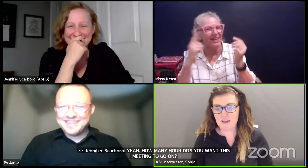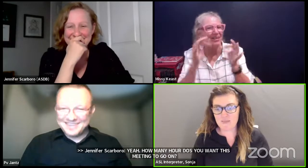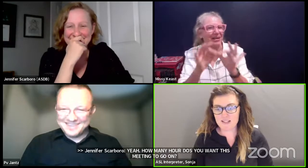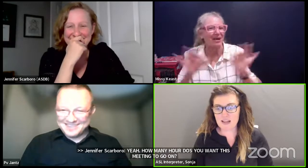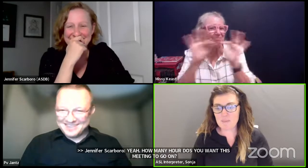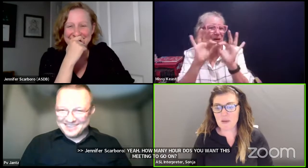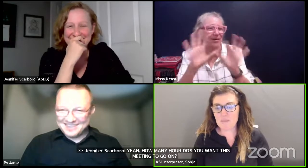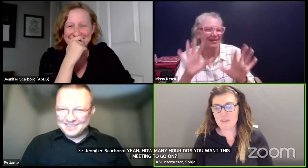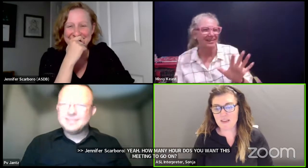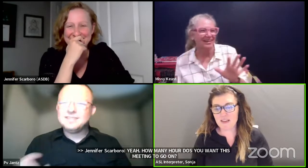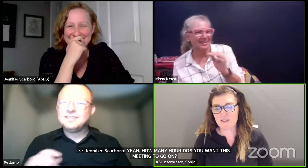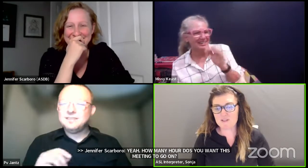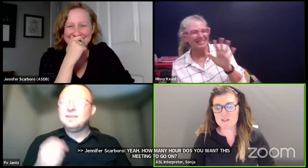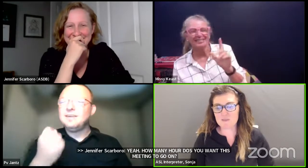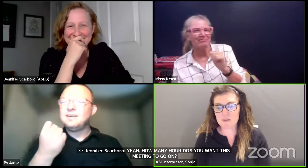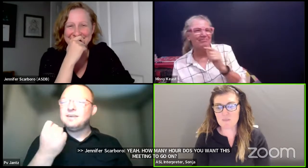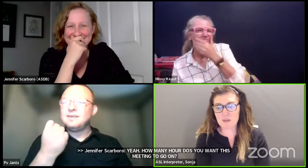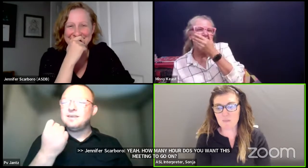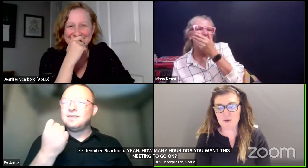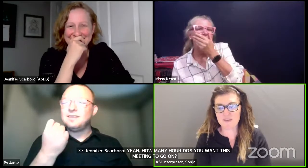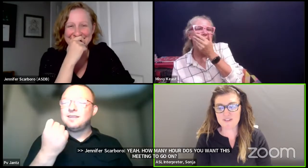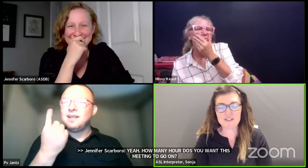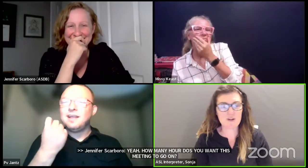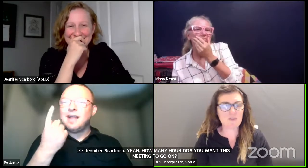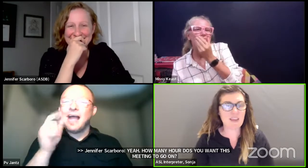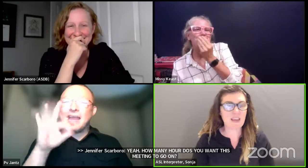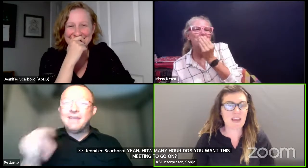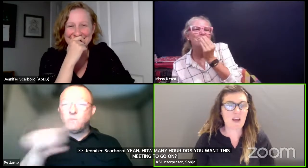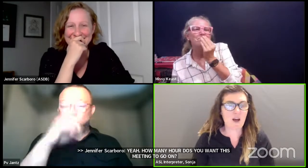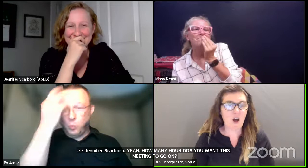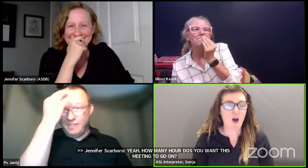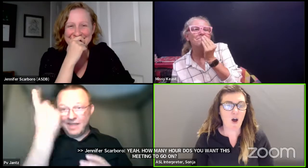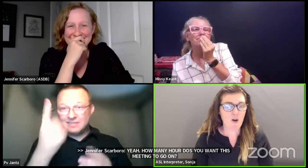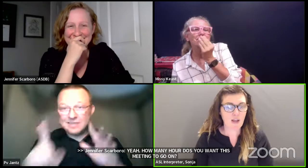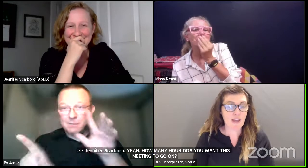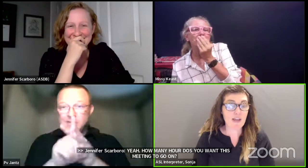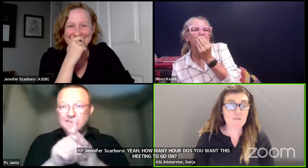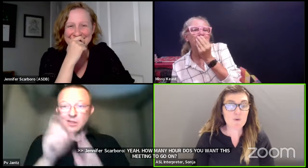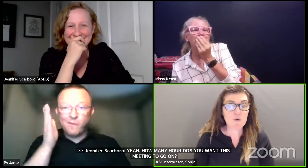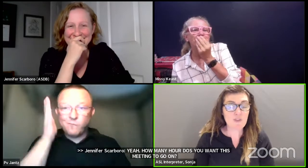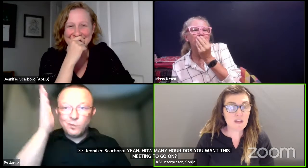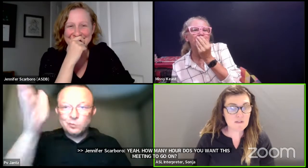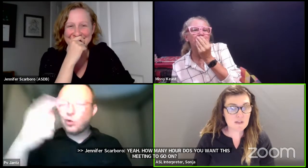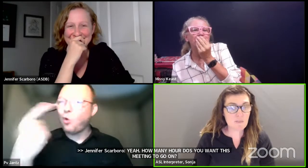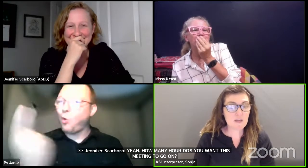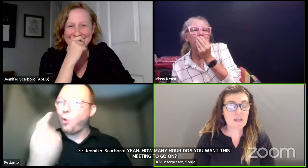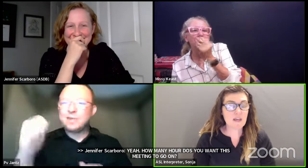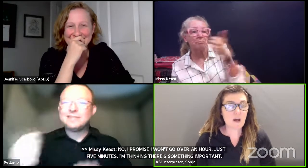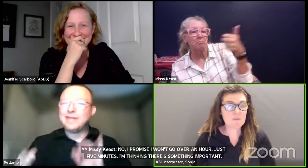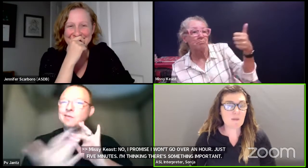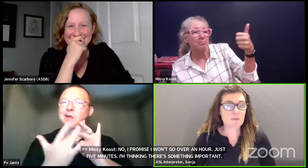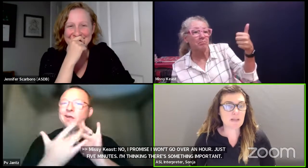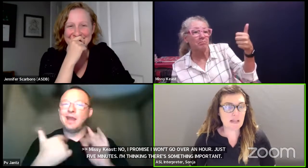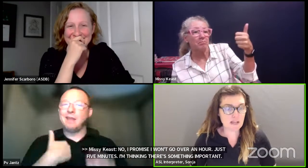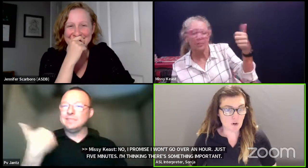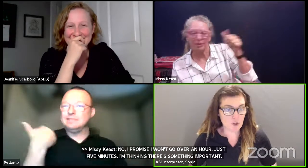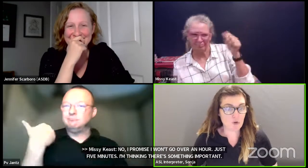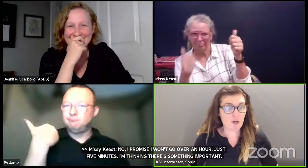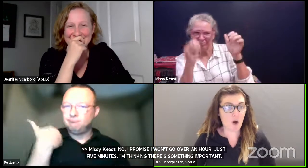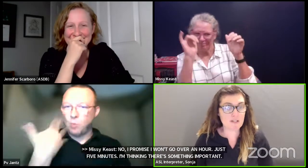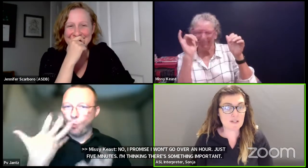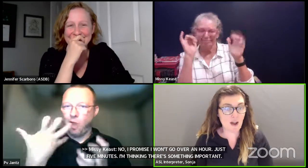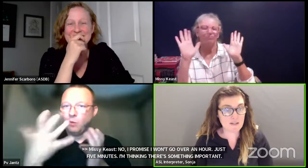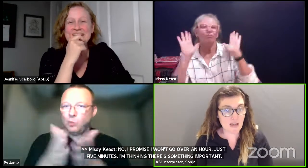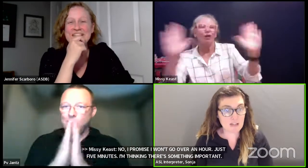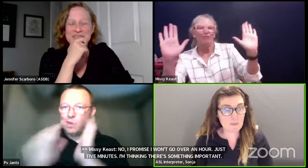just 5 minutes. I'm thinking there's something important, so. Okay, if you think of something and it comes up later, you